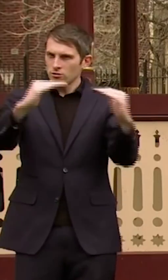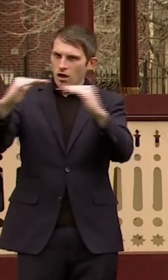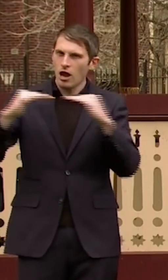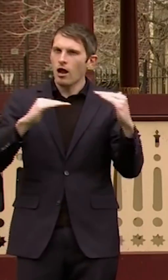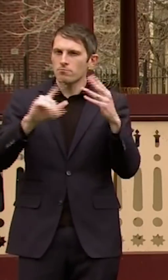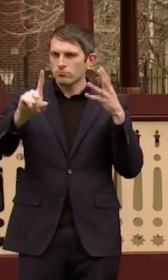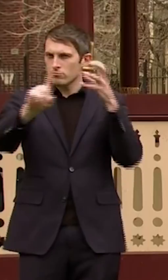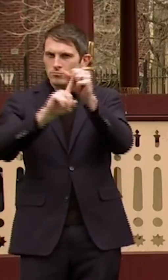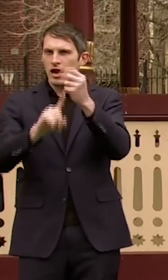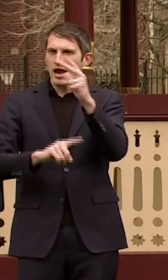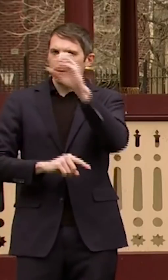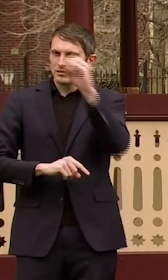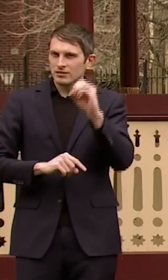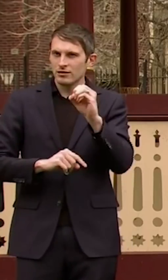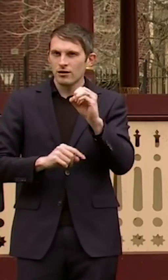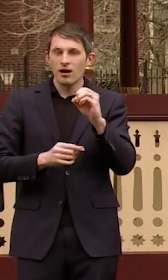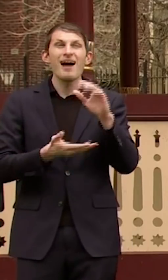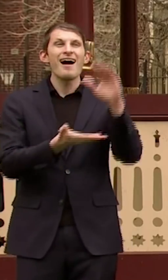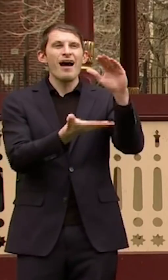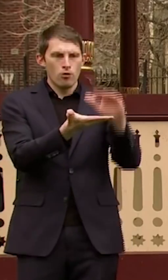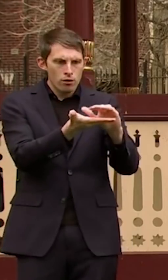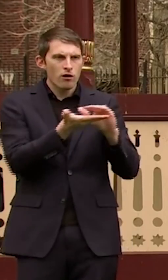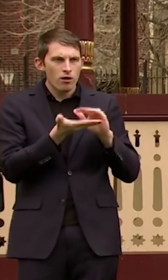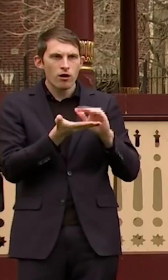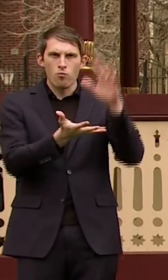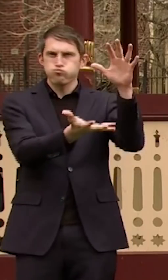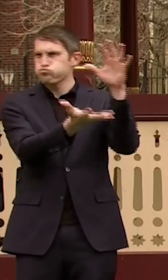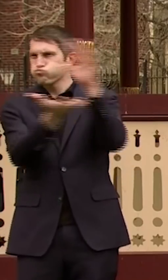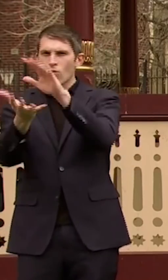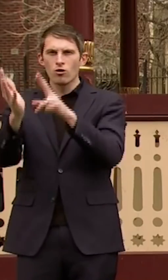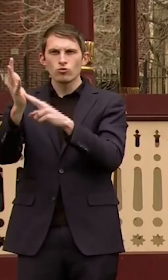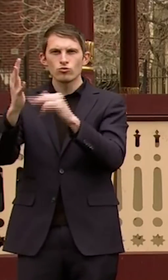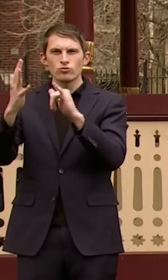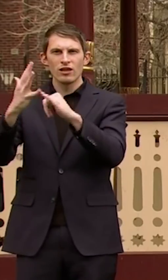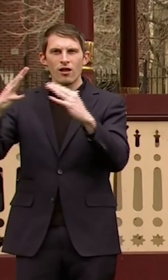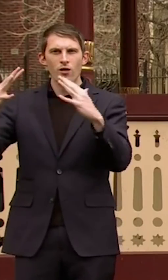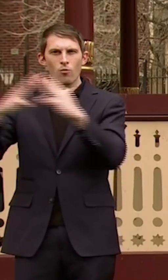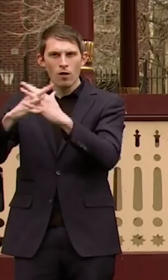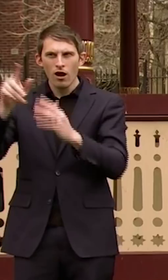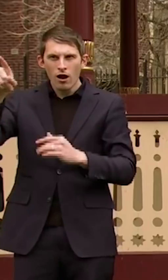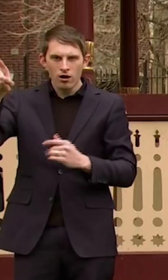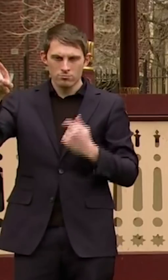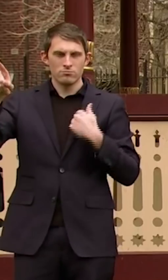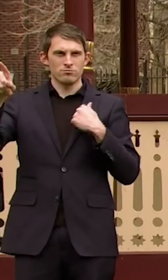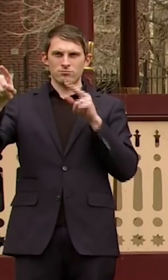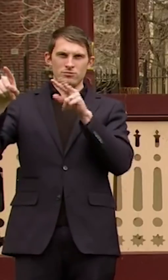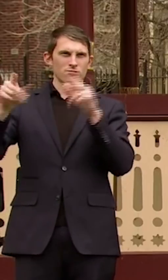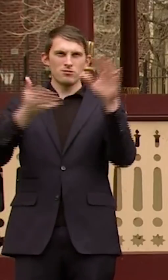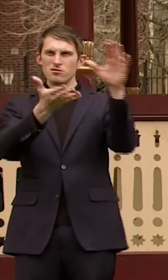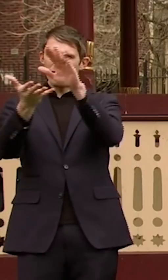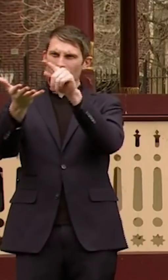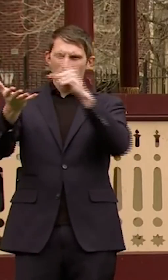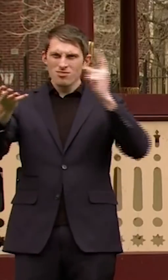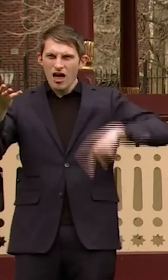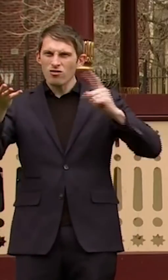seen hundreds of thousands of vaccines that should have come and should now be in the arms of Victorians going